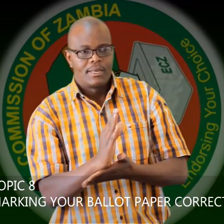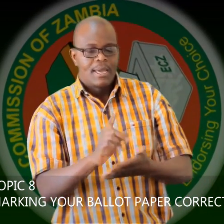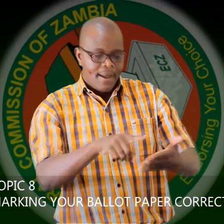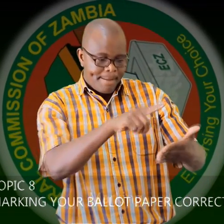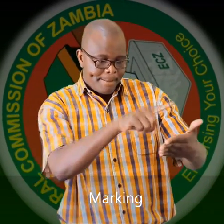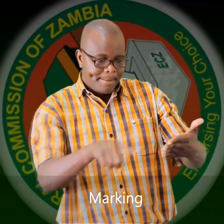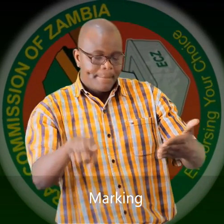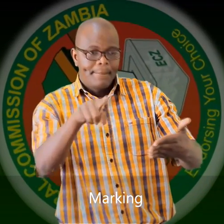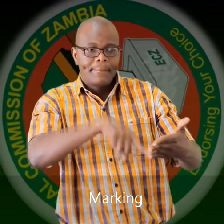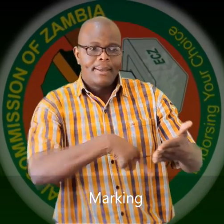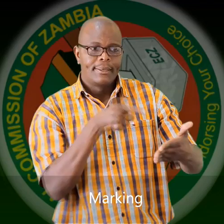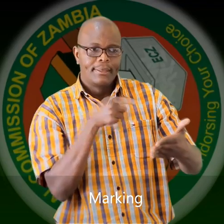Marking.